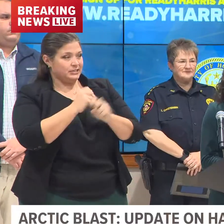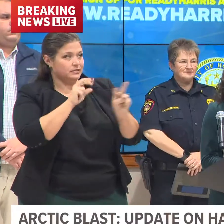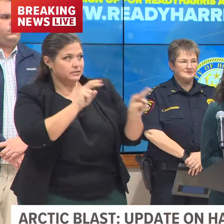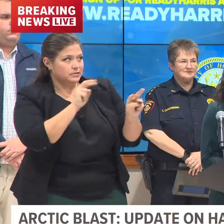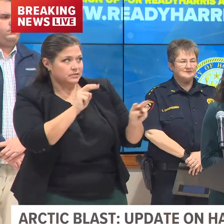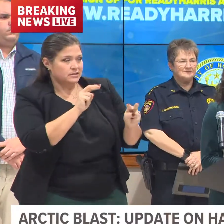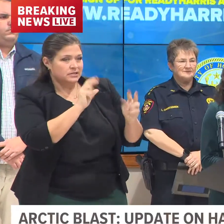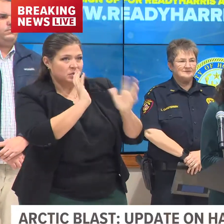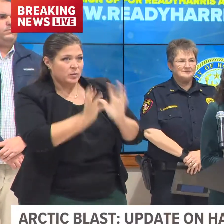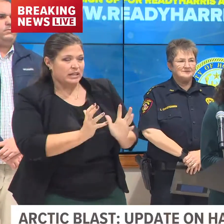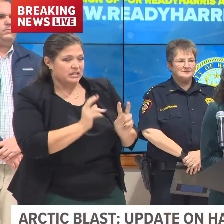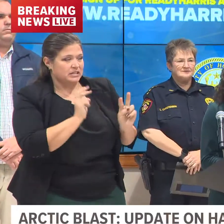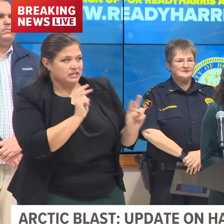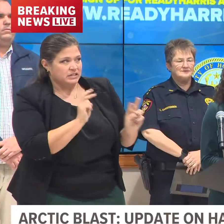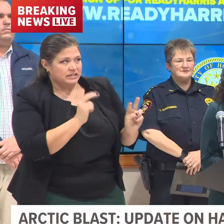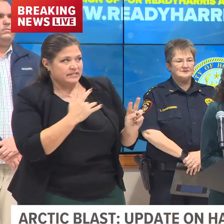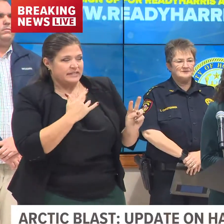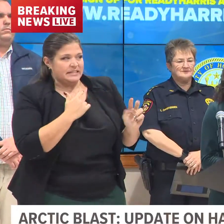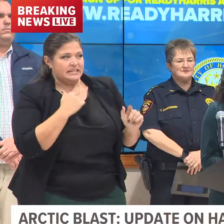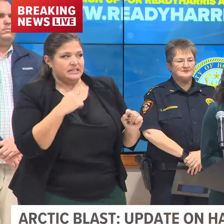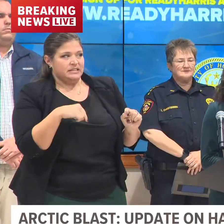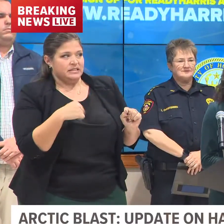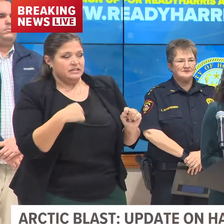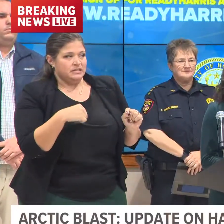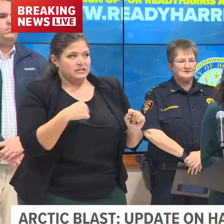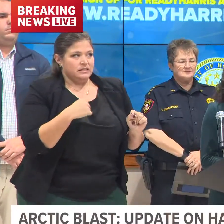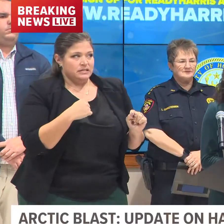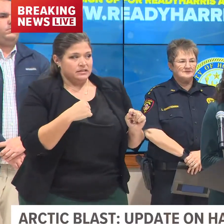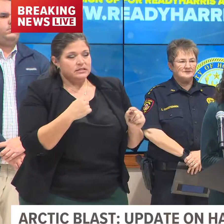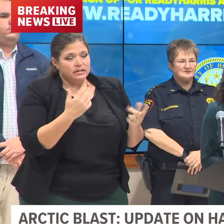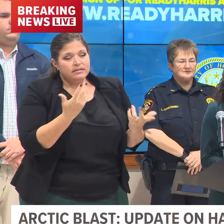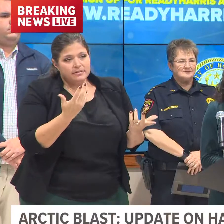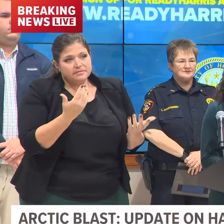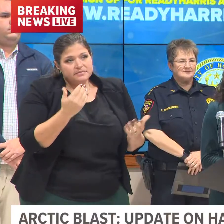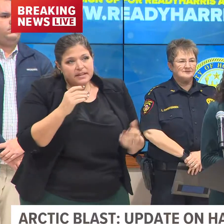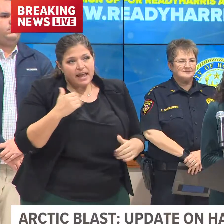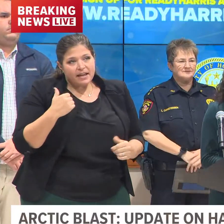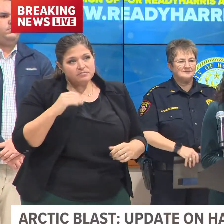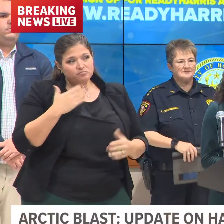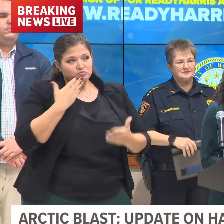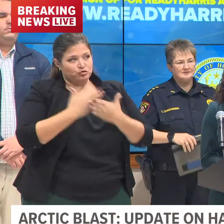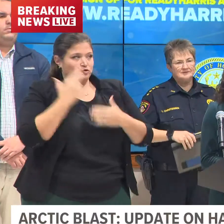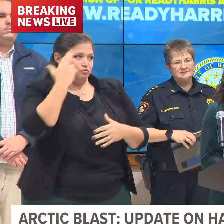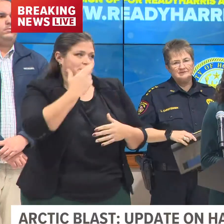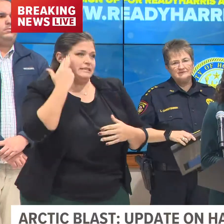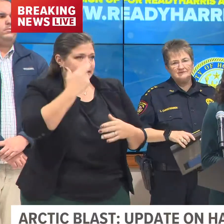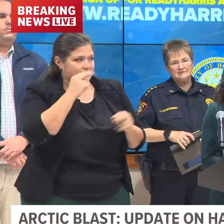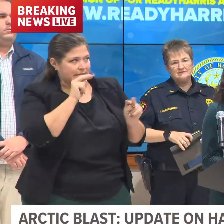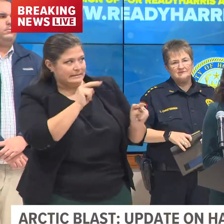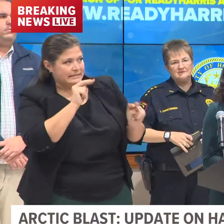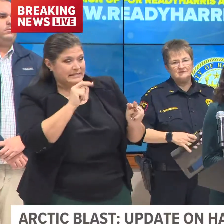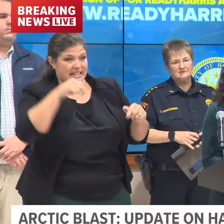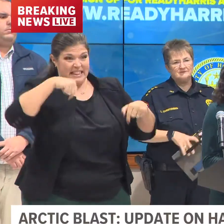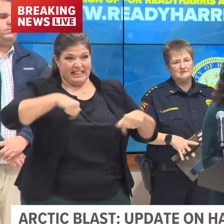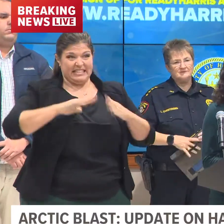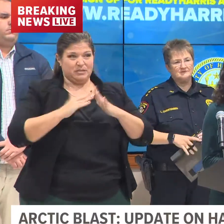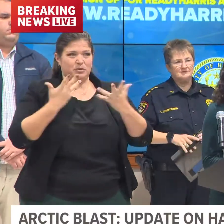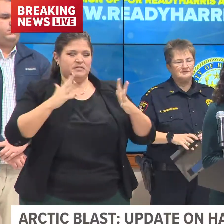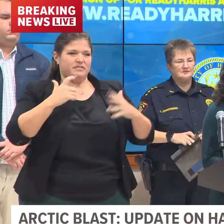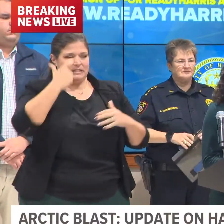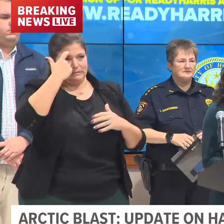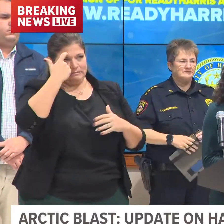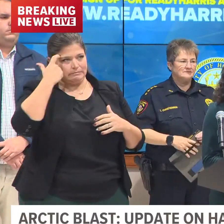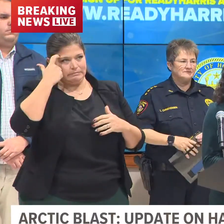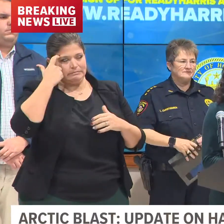forecast, and we're feeling a little bit nervous, and rightfully so. This community has trauma from Winter